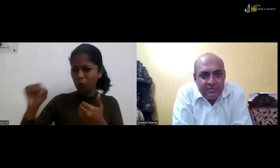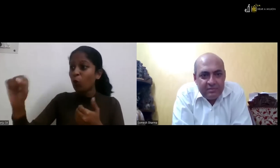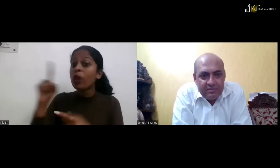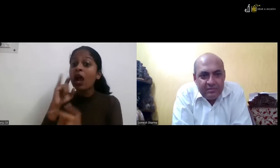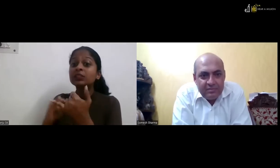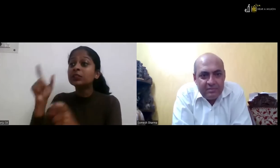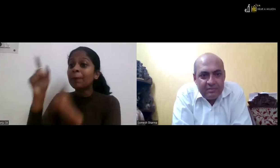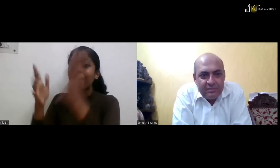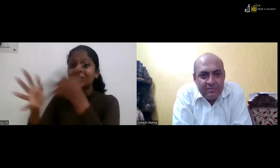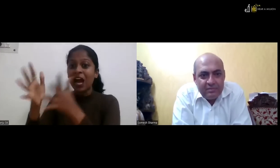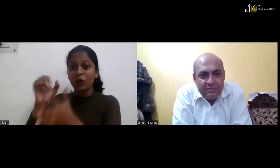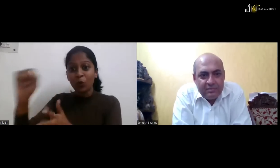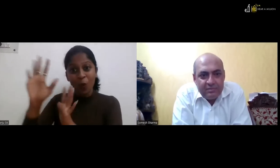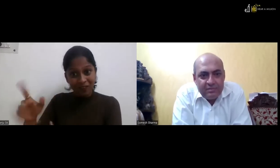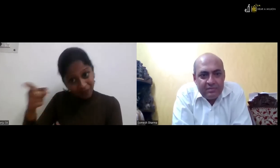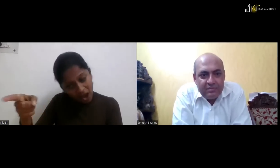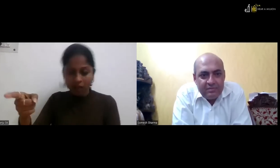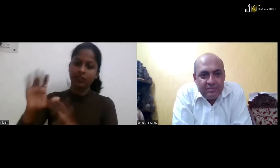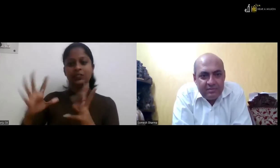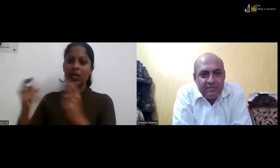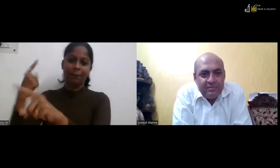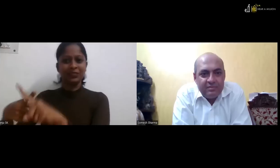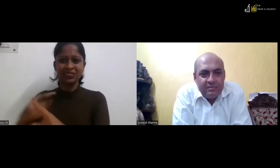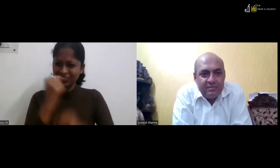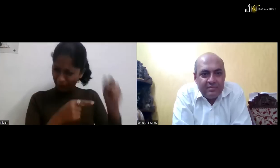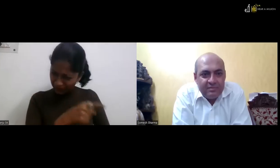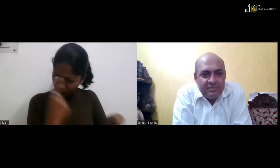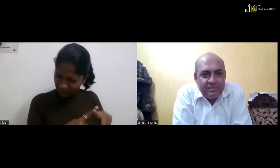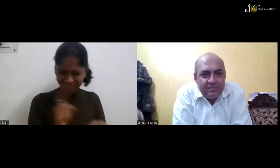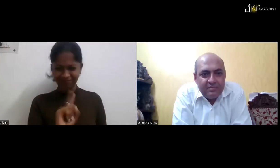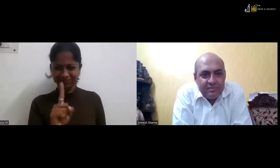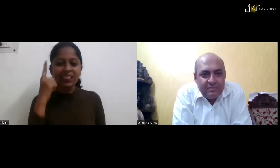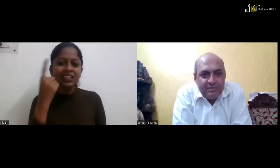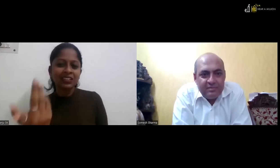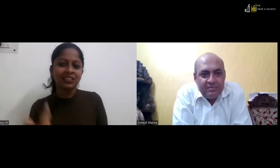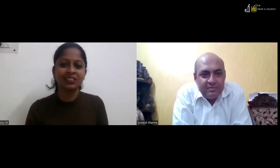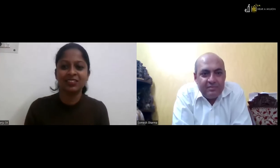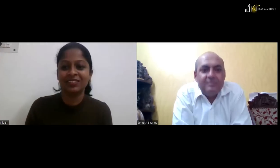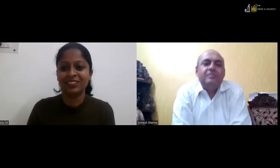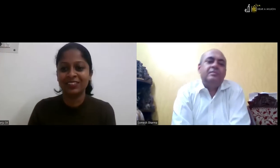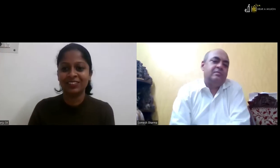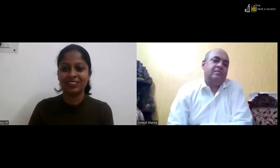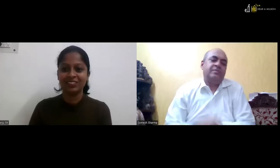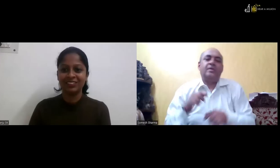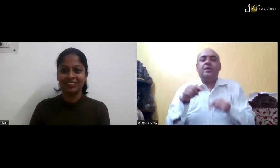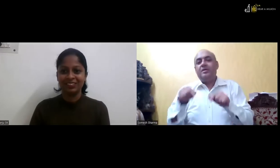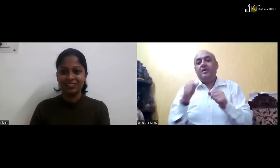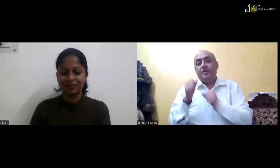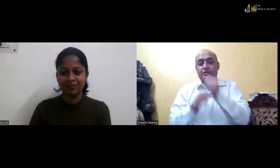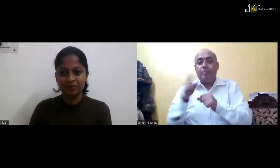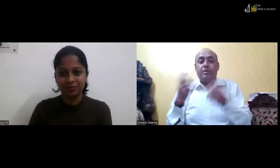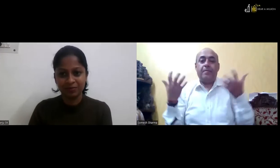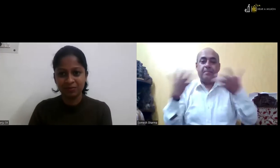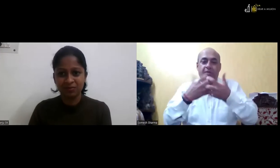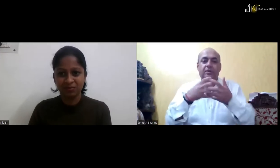and some census related information is quite different, like the NAD, how it works for the education or something, we